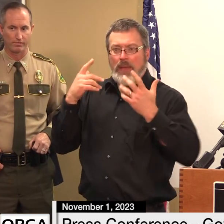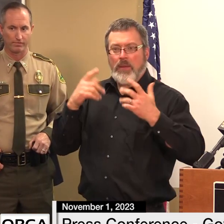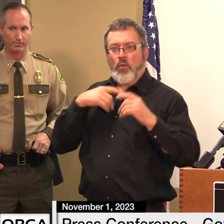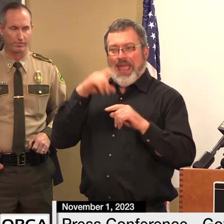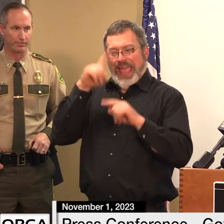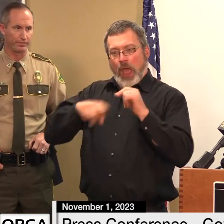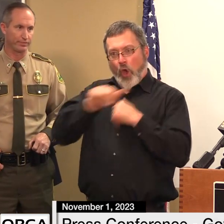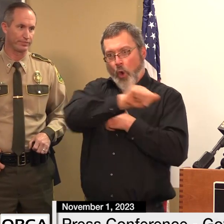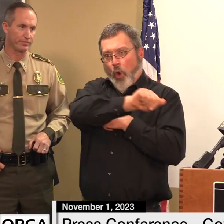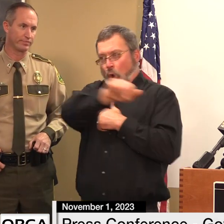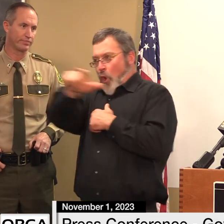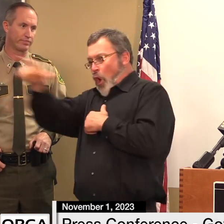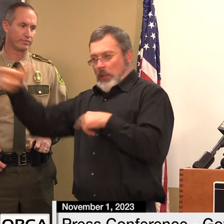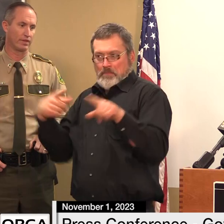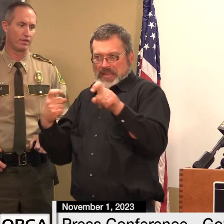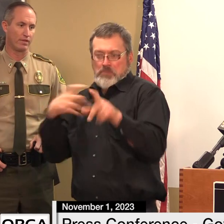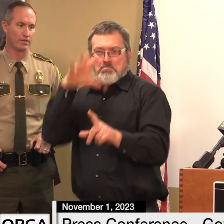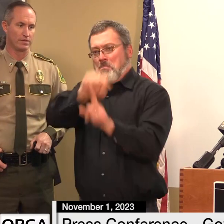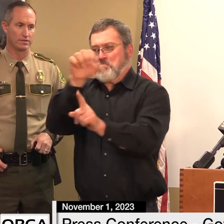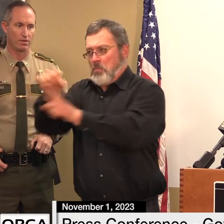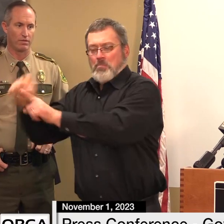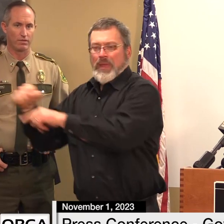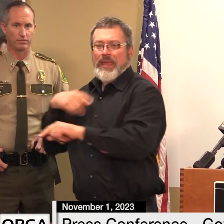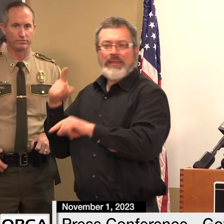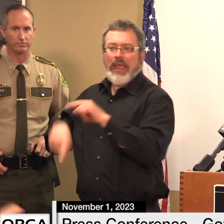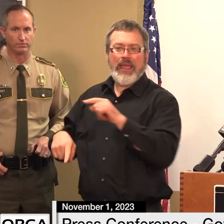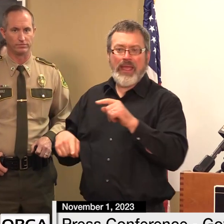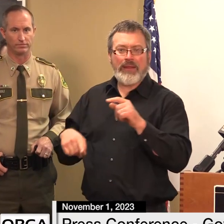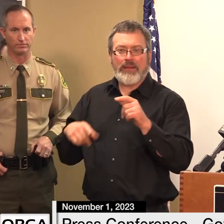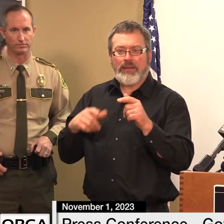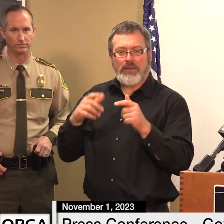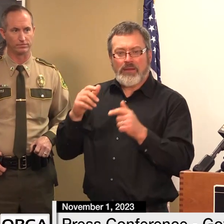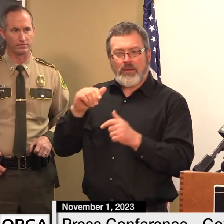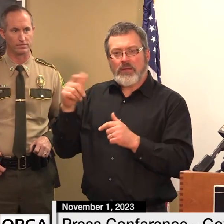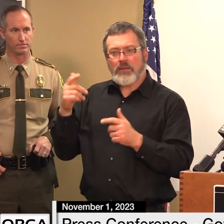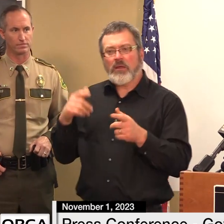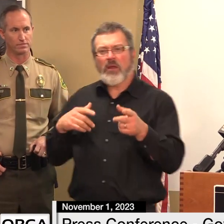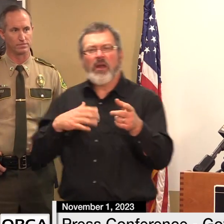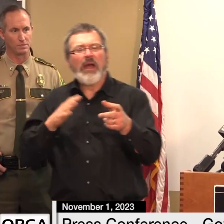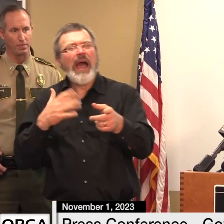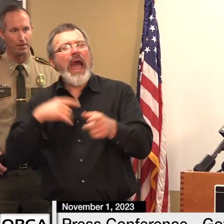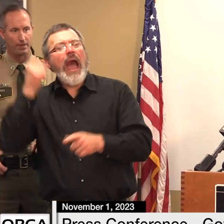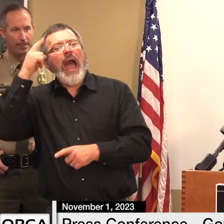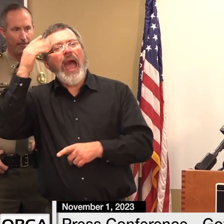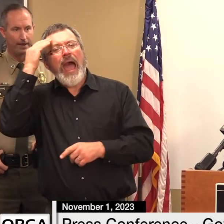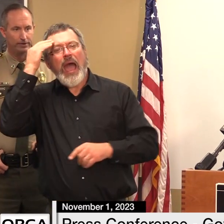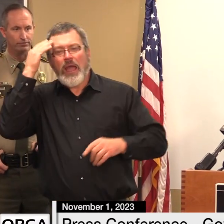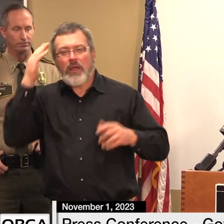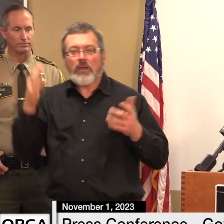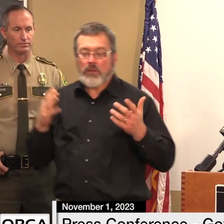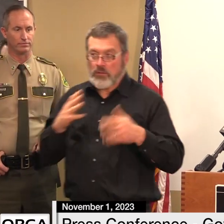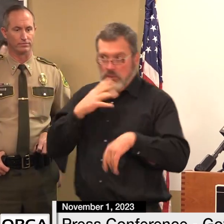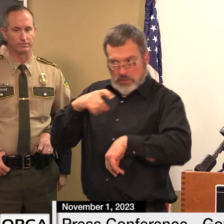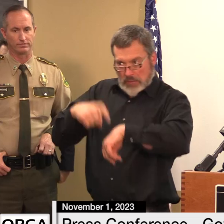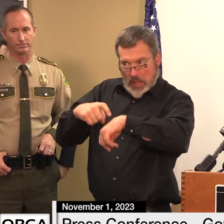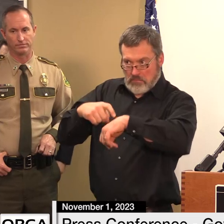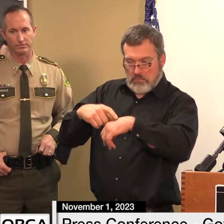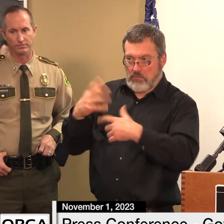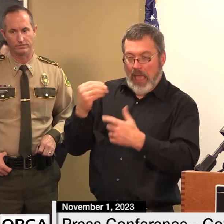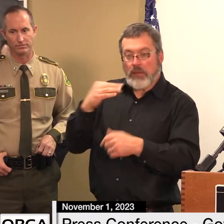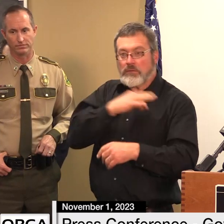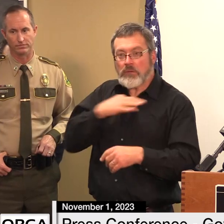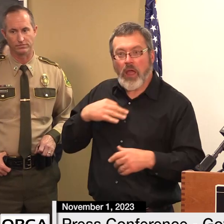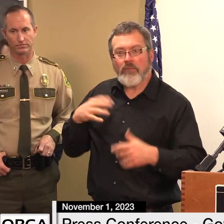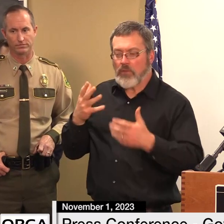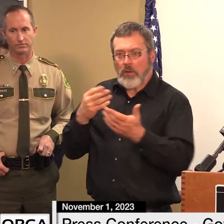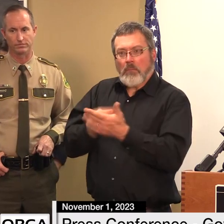We can't pull every single speeder over. No, I understand and, that. And take up resources that we should be spending